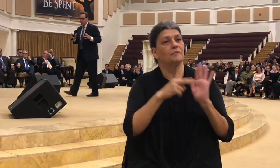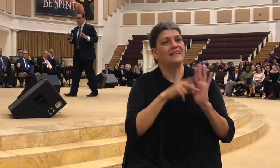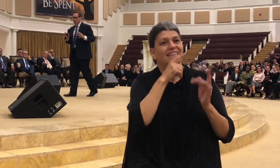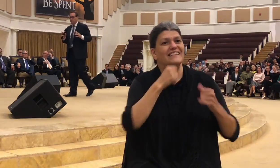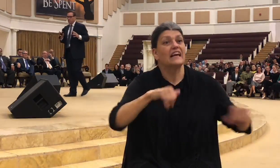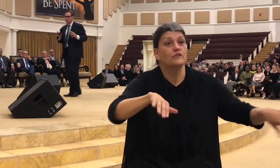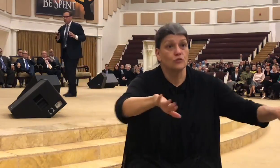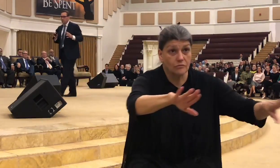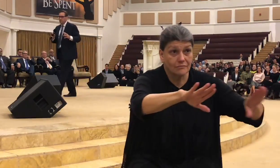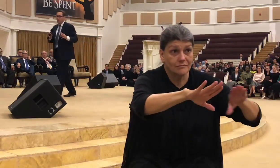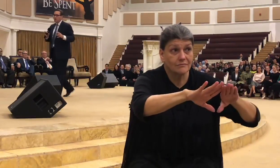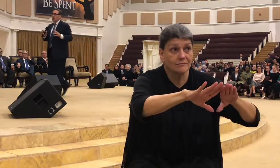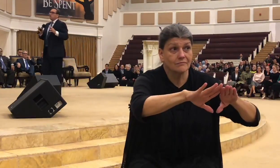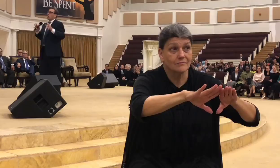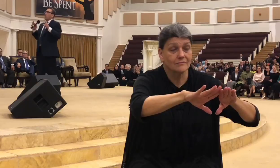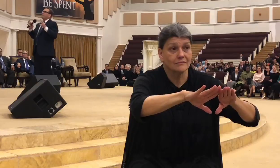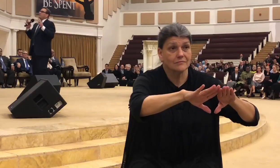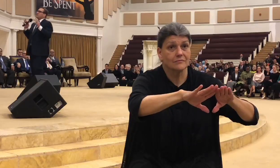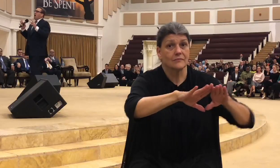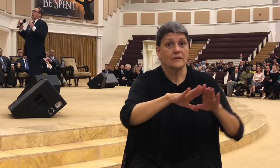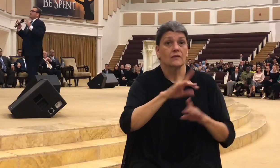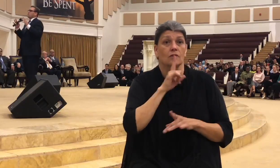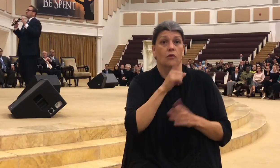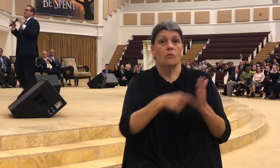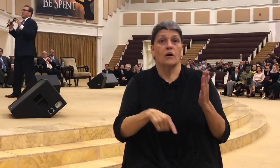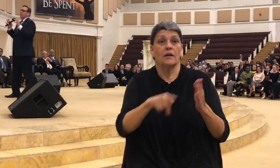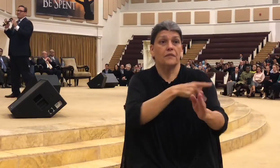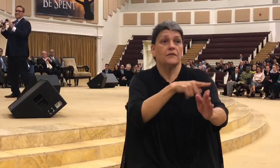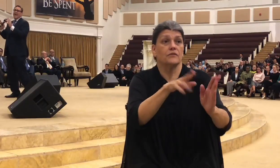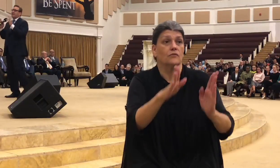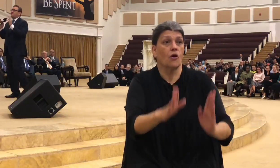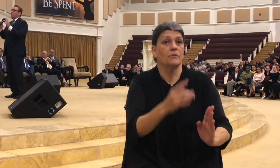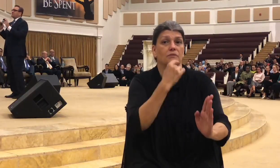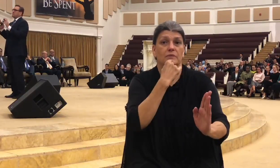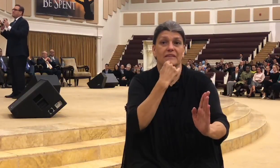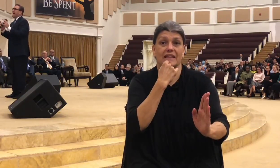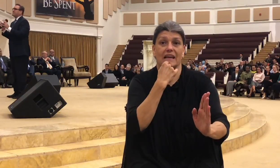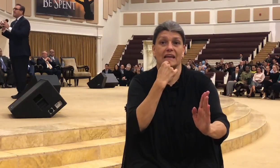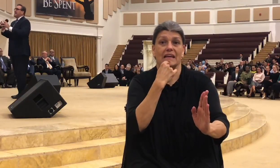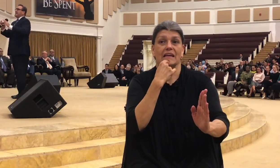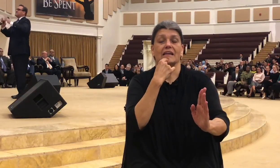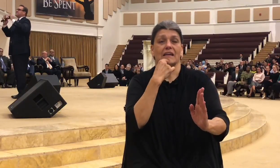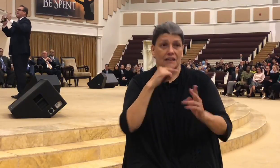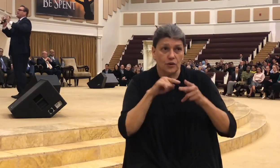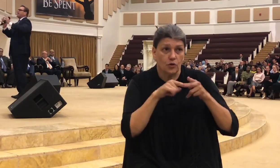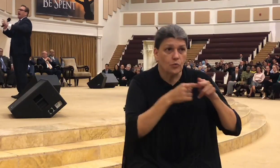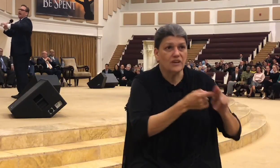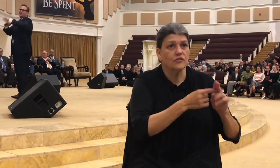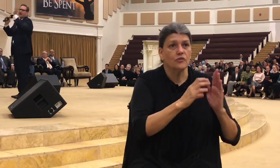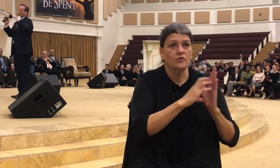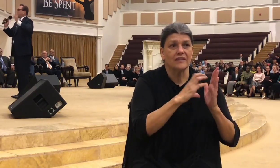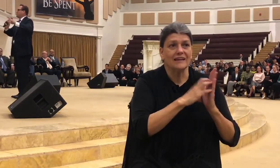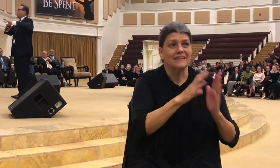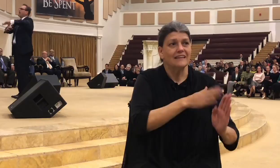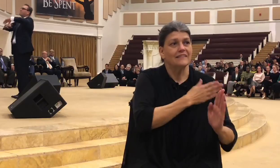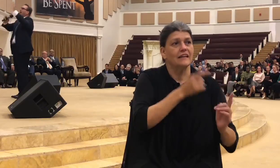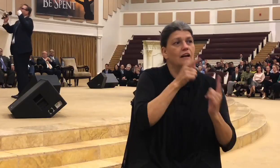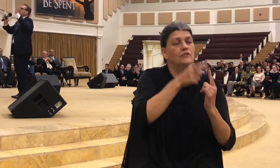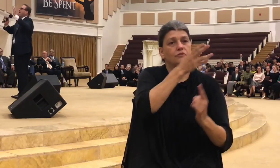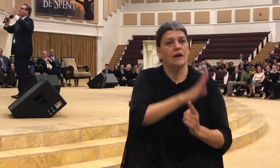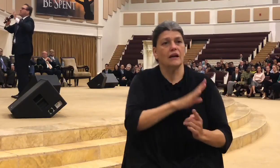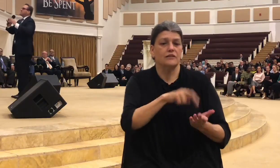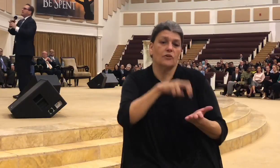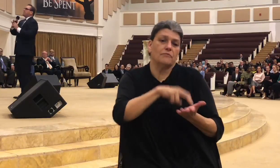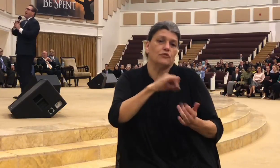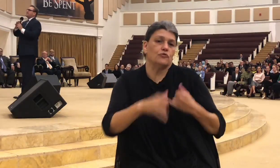desert. So what the psalmist was literally saying in the original text is sing to God, jump for joy,